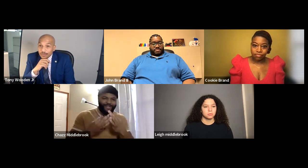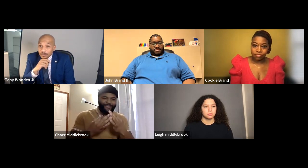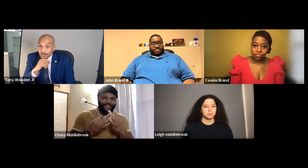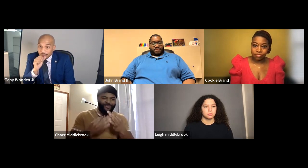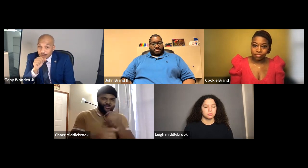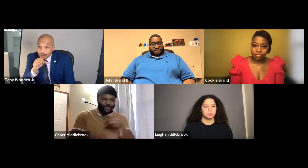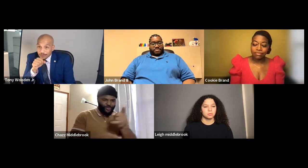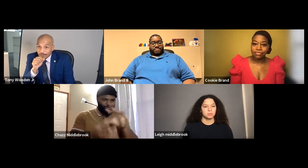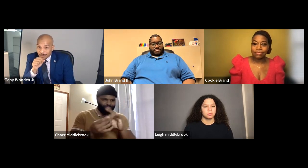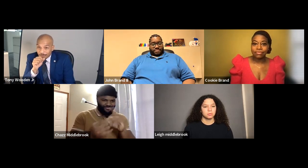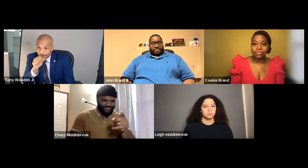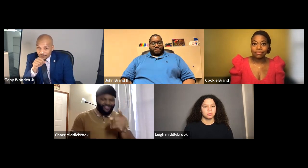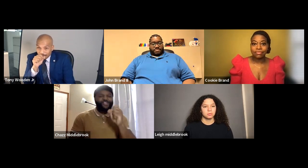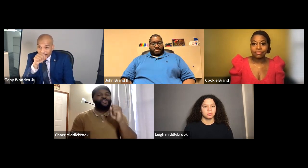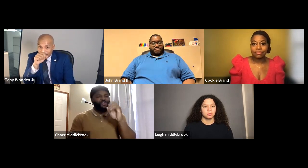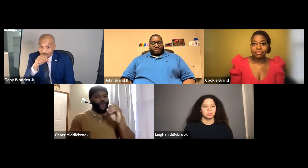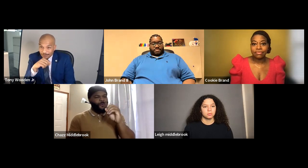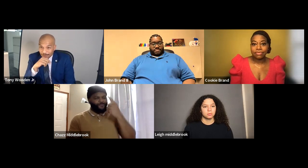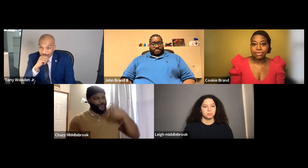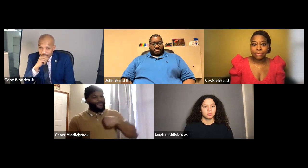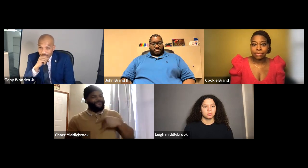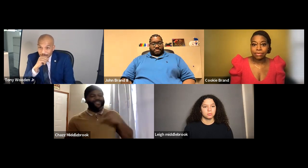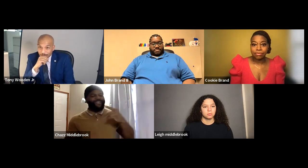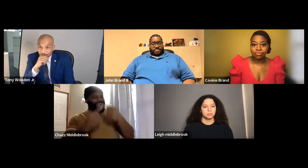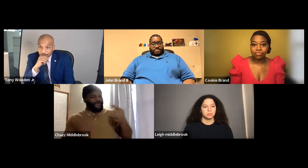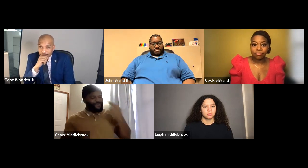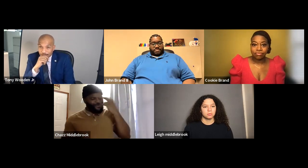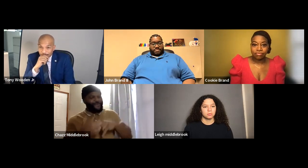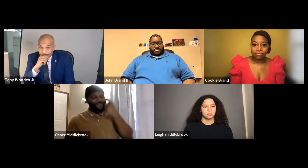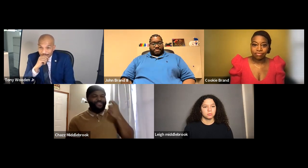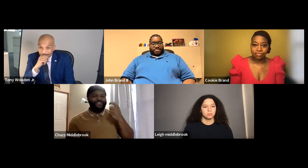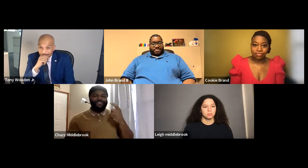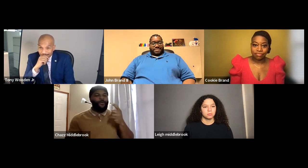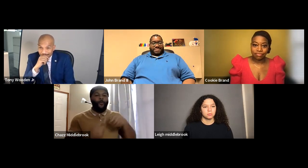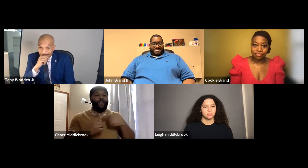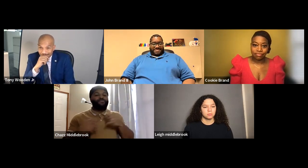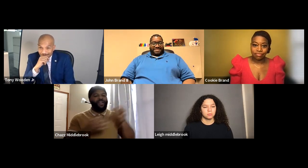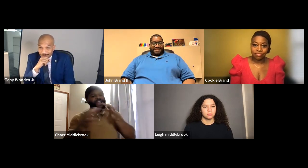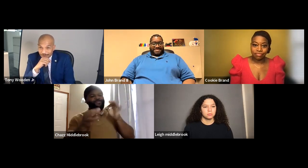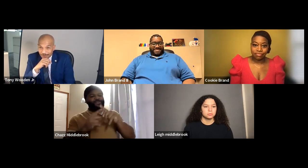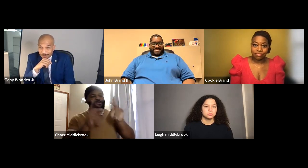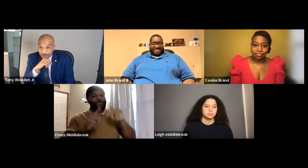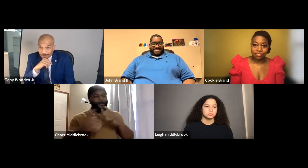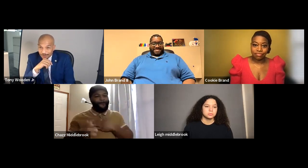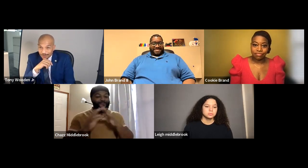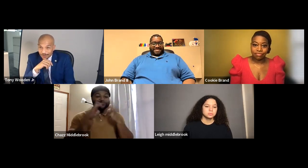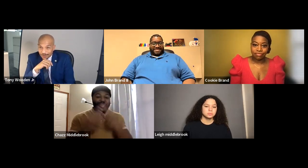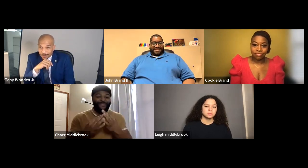Yeah, so as was mentioned, most deaf kids are raised, about 90% are raised by hearing families. And for me, it's opposite, obviously. As I